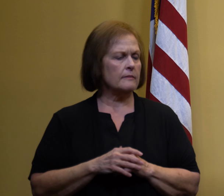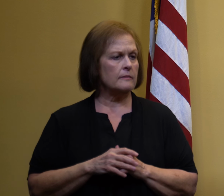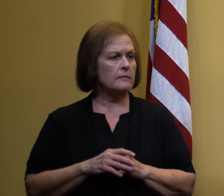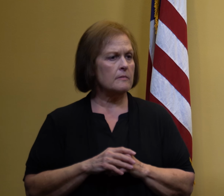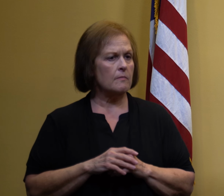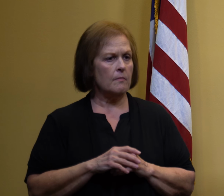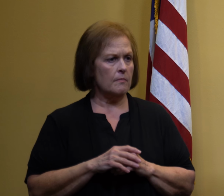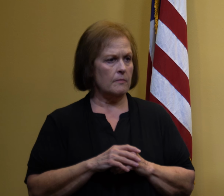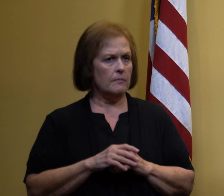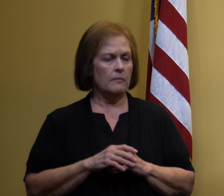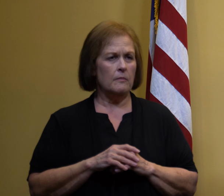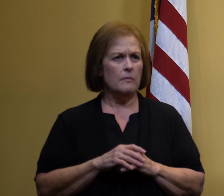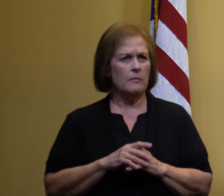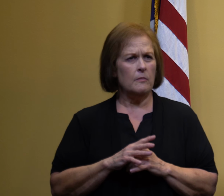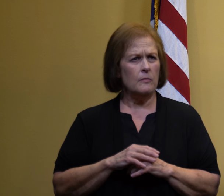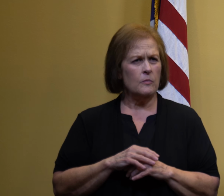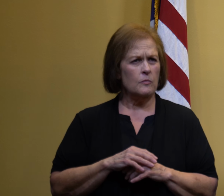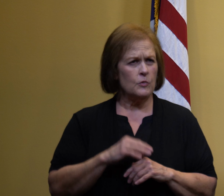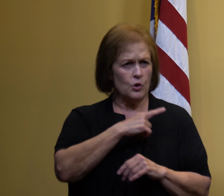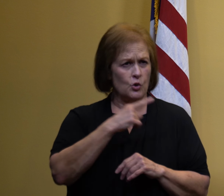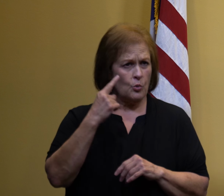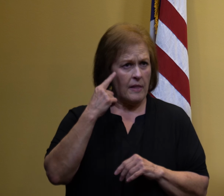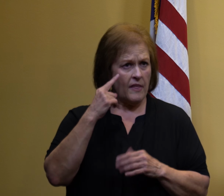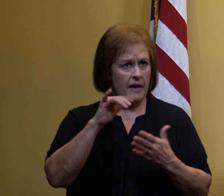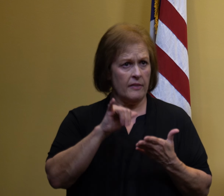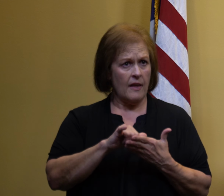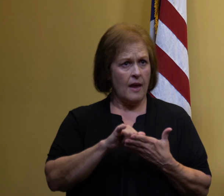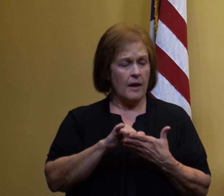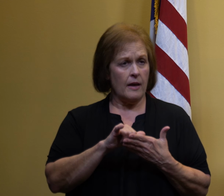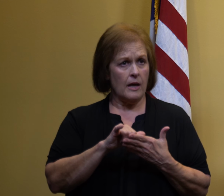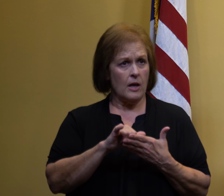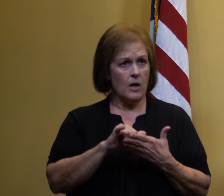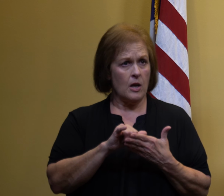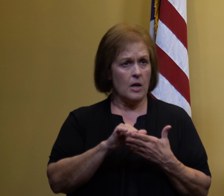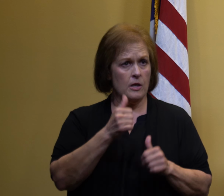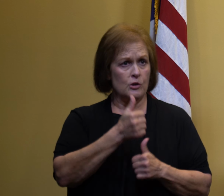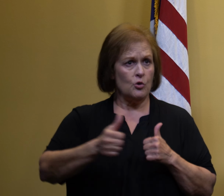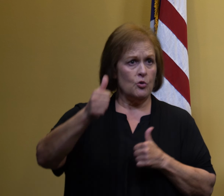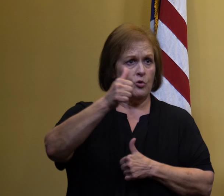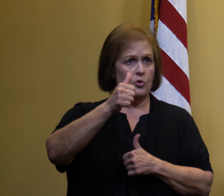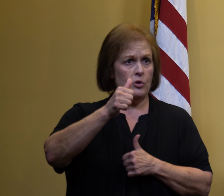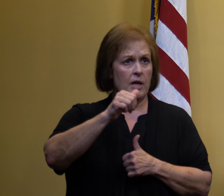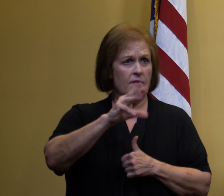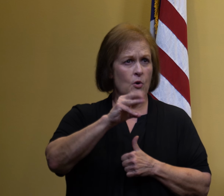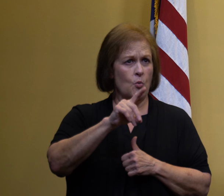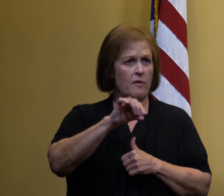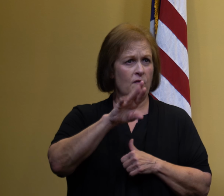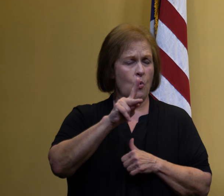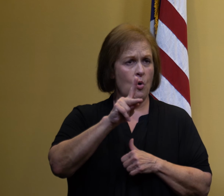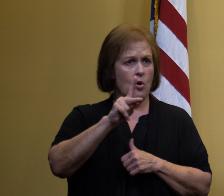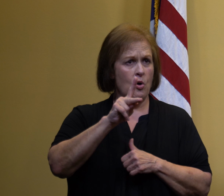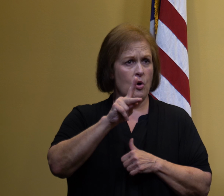we're done. Do you think Superintendent Woodford should order a PIB